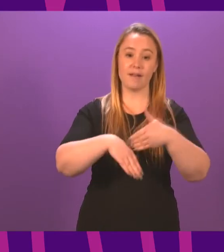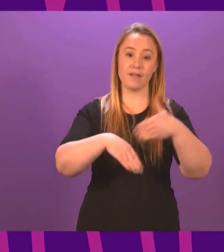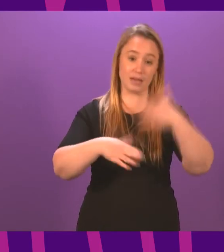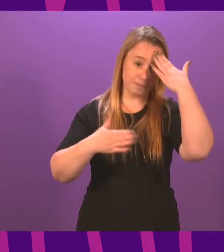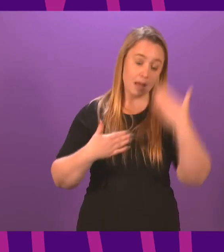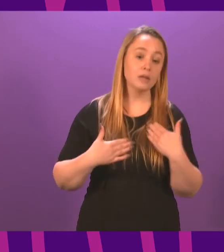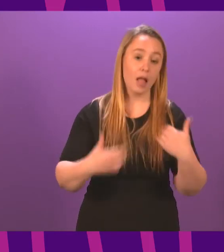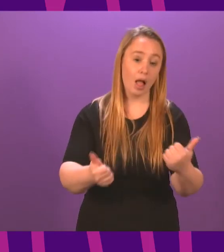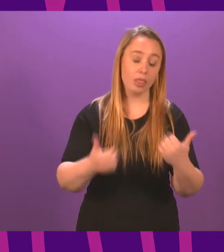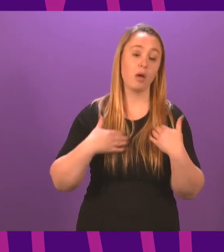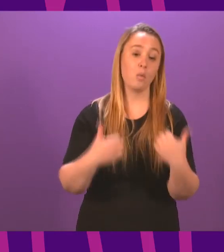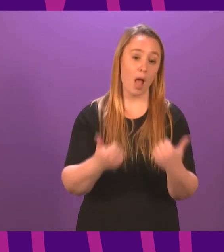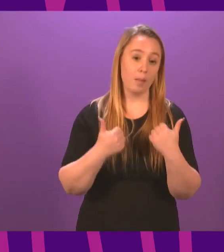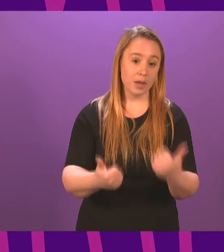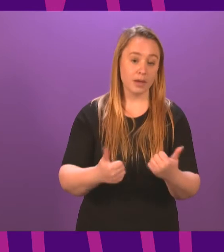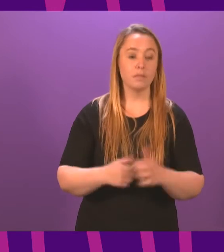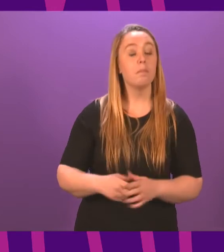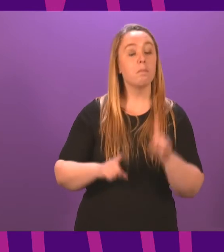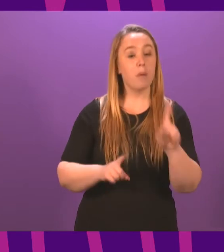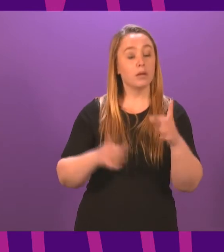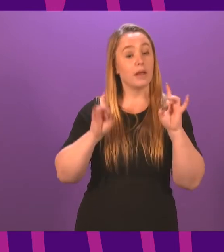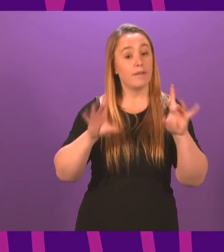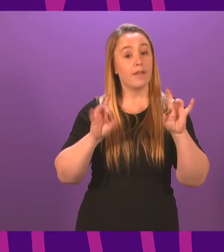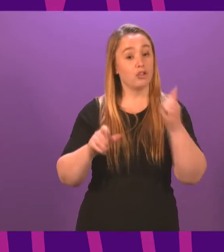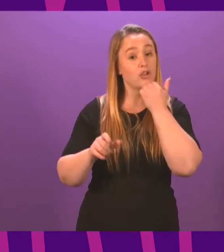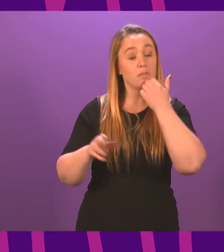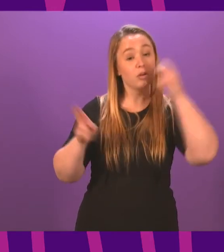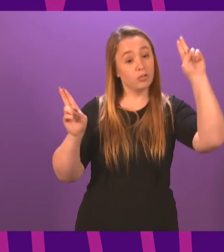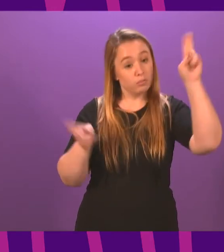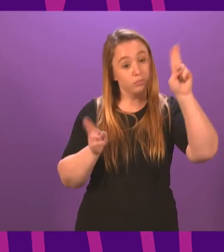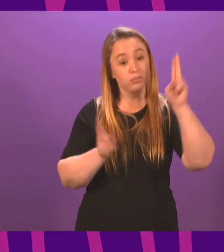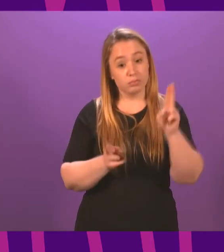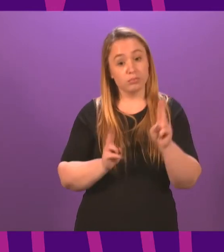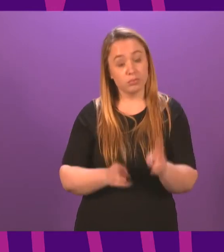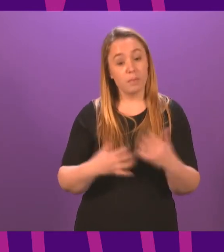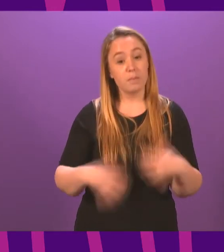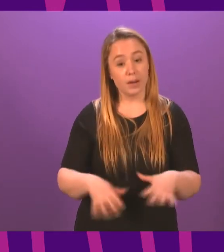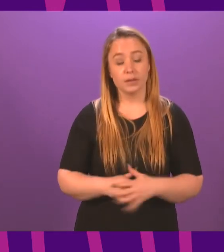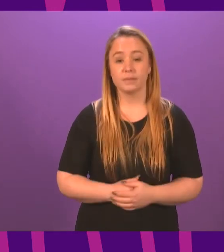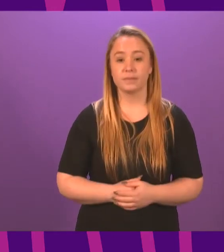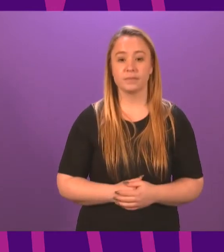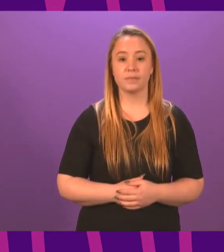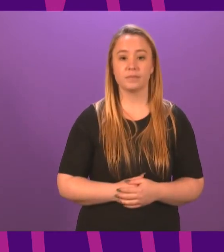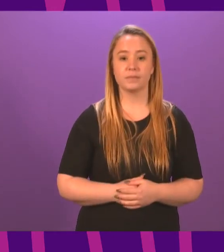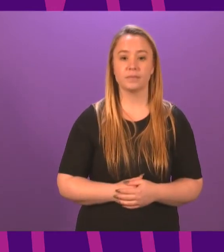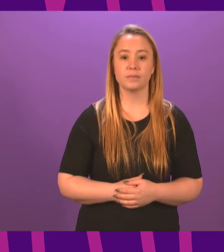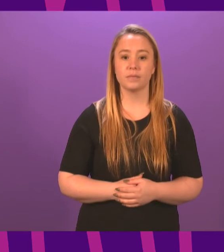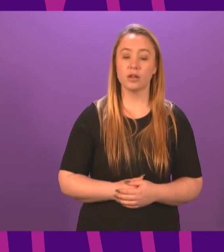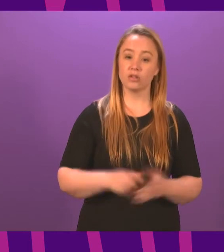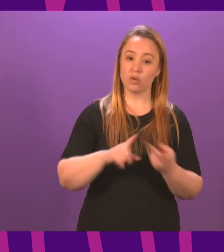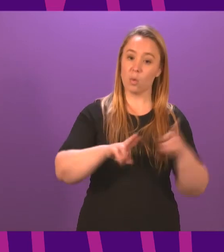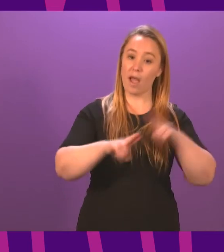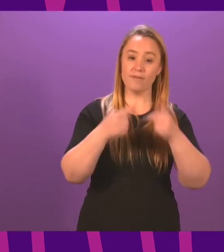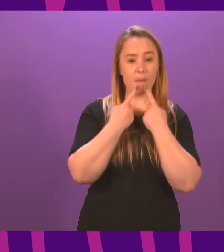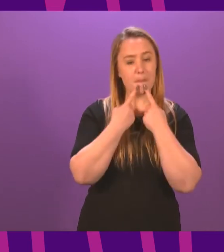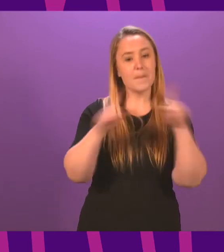efforts have resulted in a decrease in the infection rate since the last time we debated this a few weeks ago. And I have no doubt that if the messages are